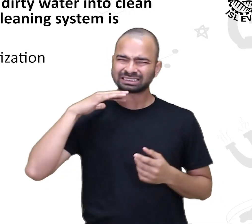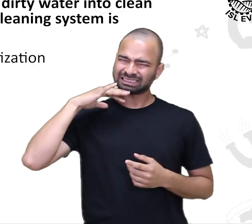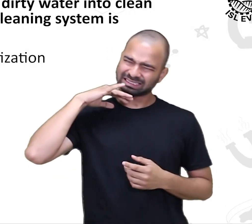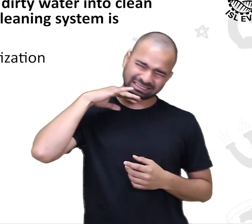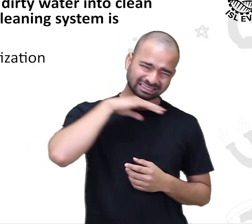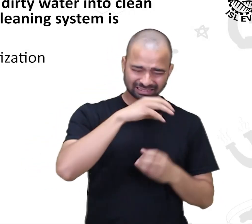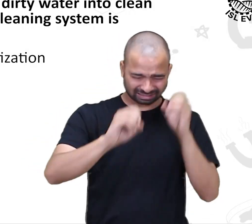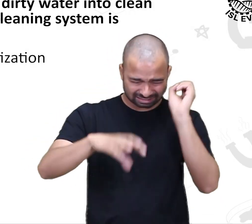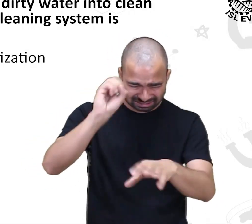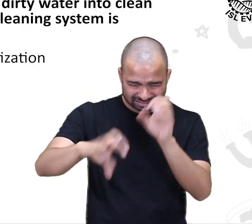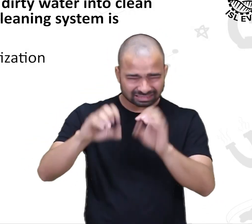option number 2,